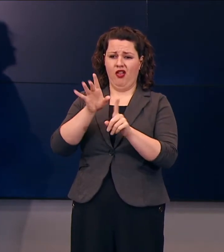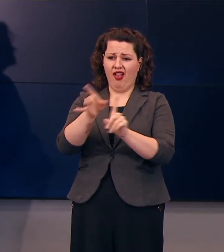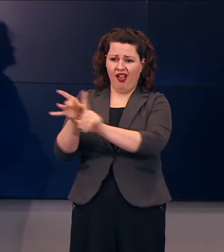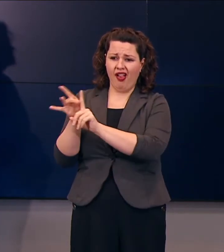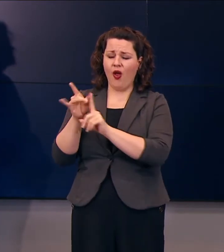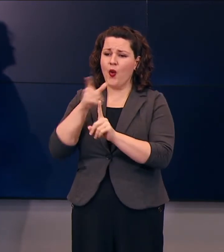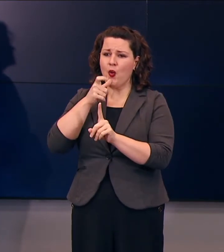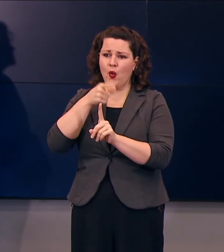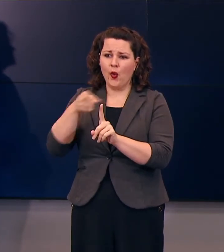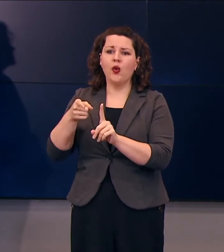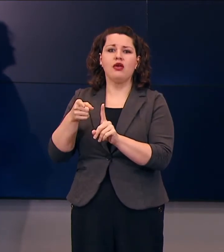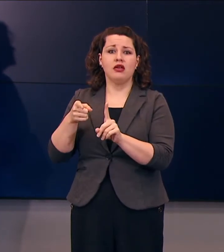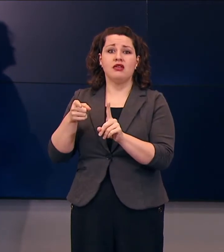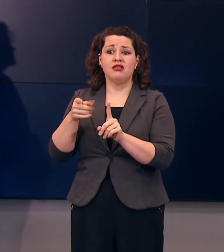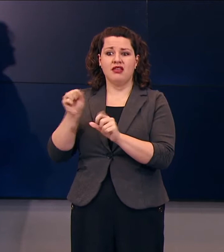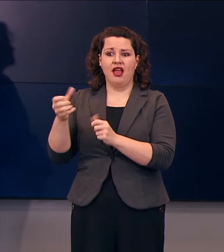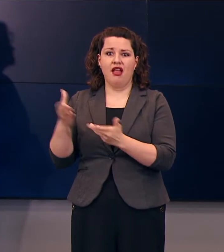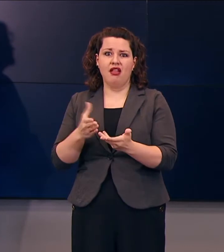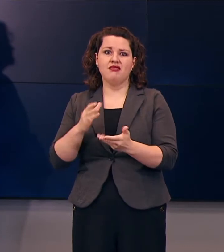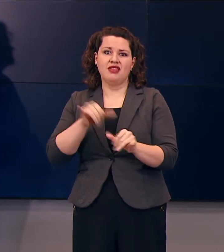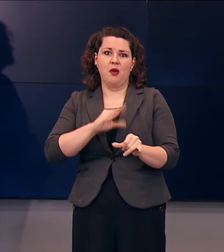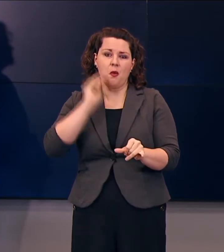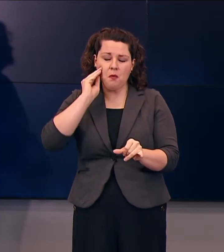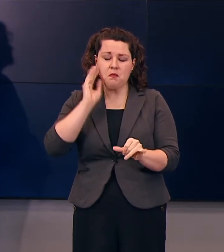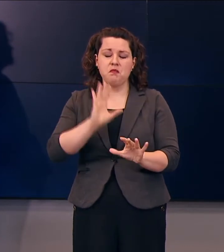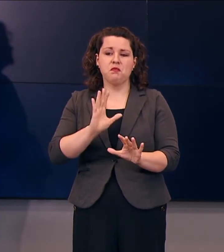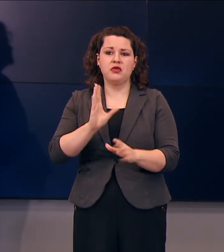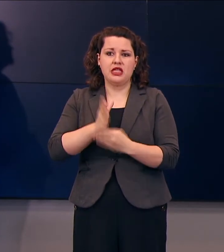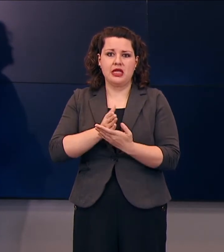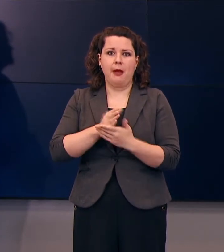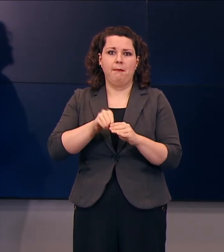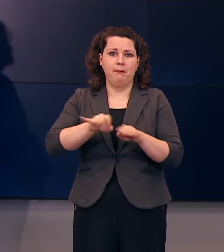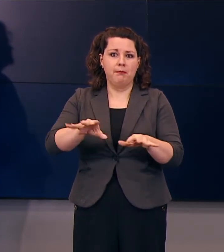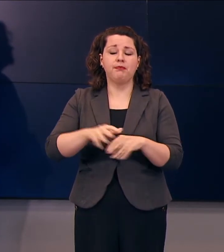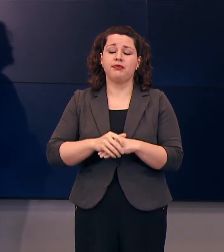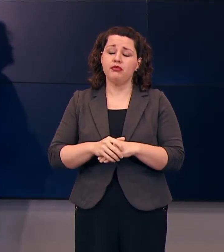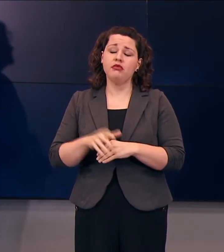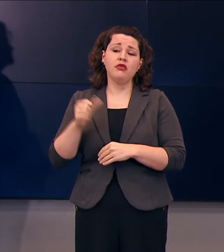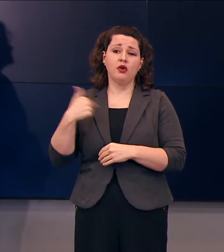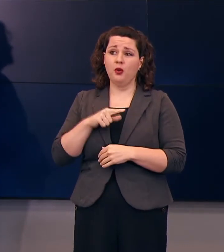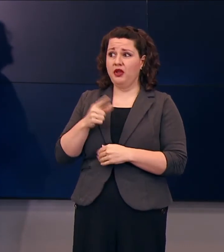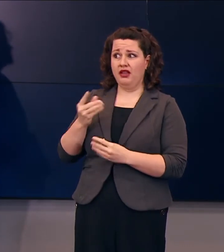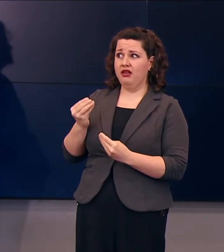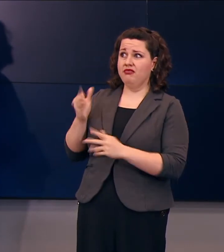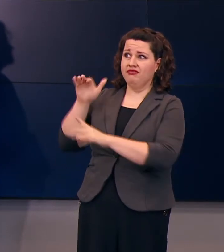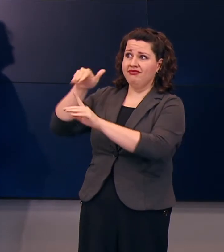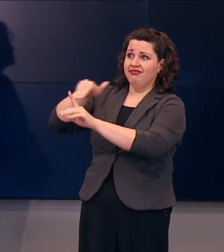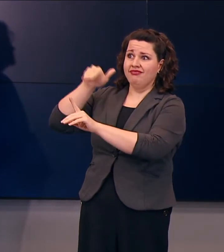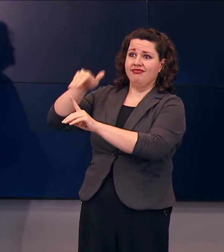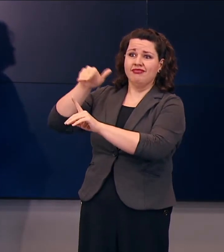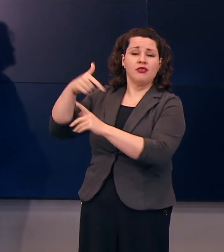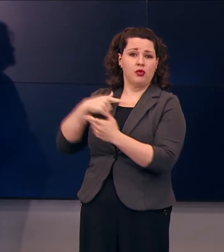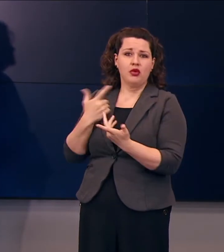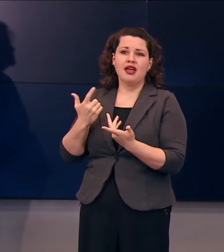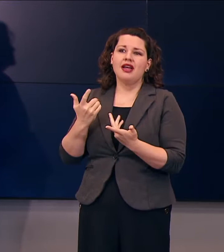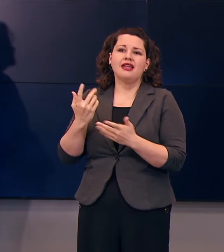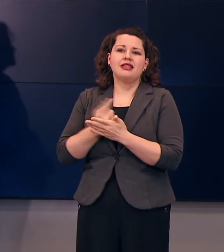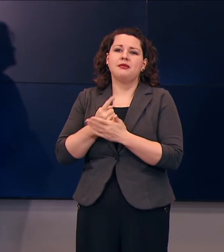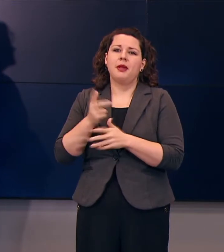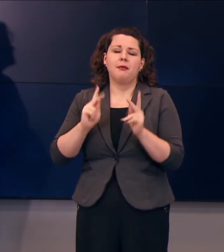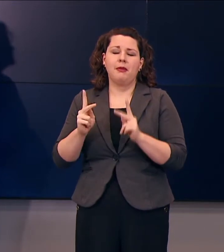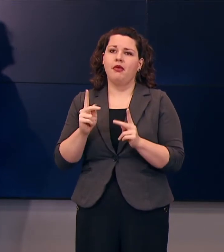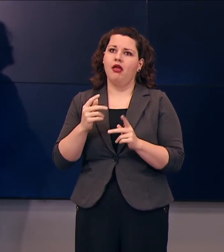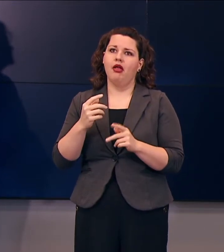them home, and really stop the spread. So, you know, we continue to reach out and let them know. And it's just, I think sometimes, again, we get hung up on